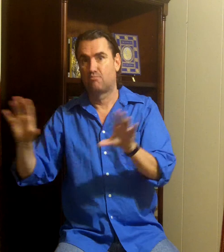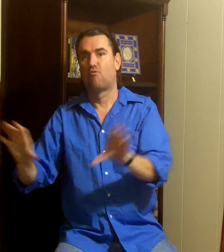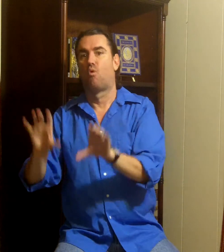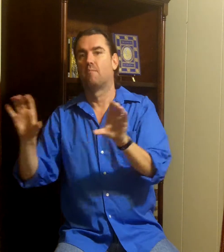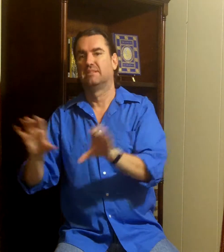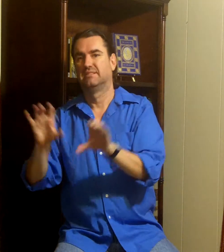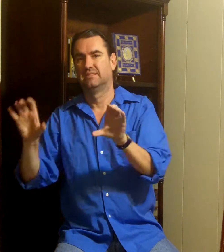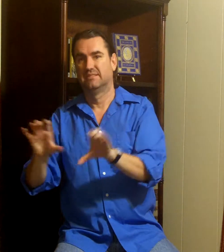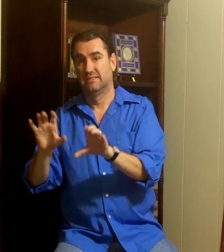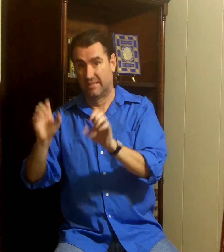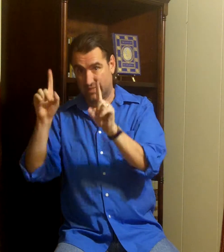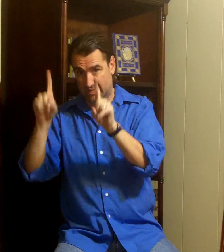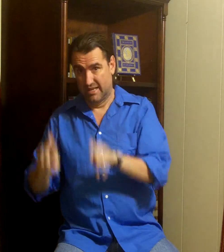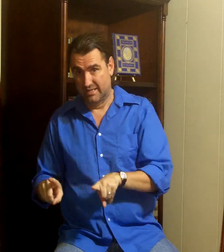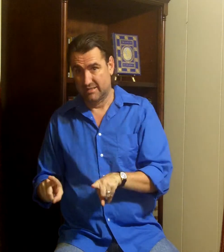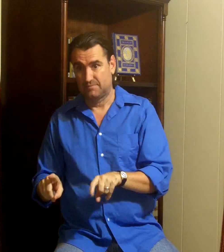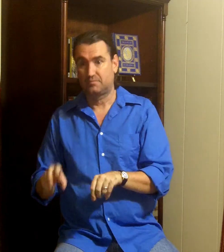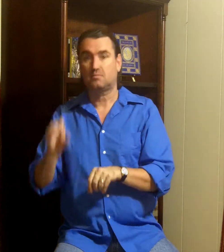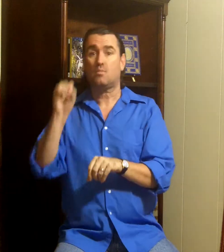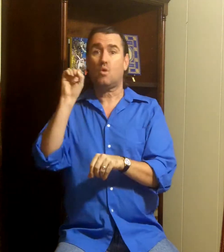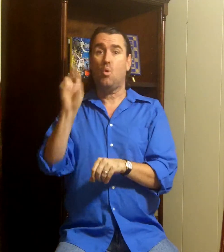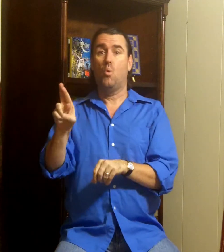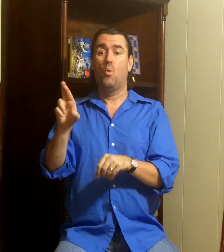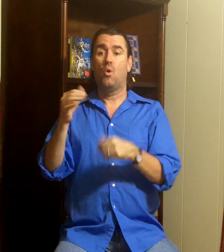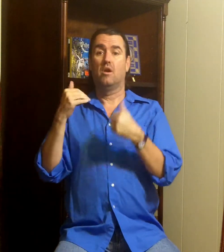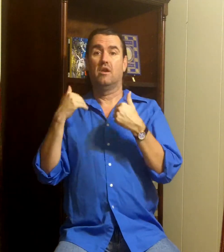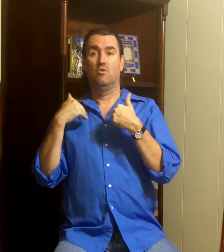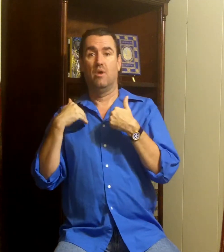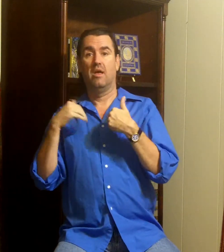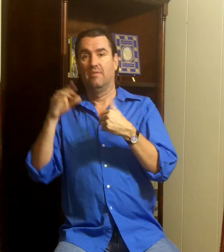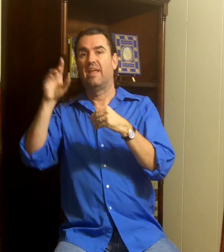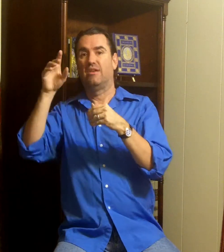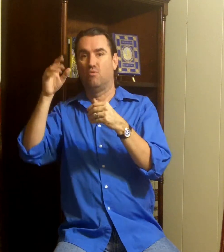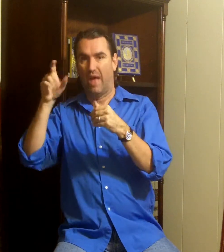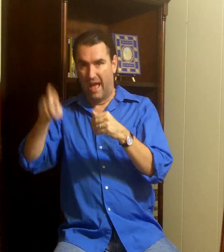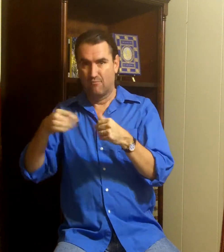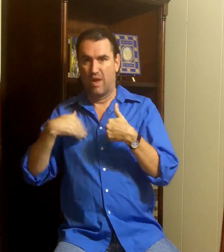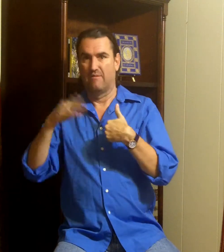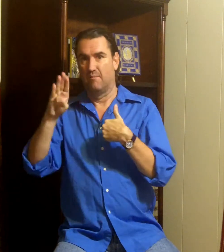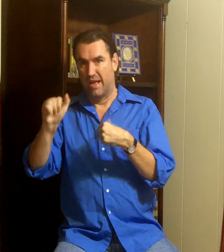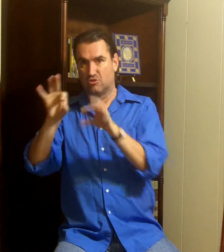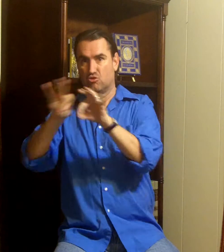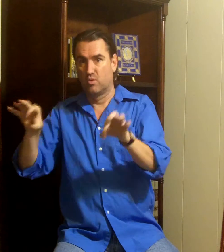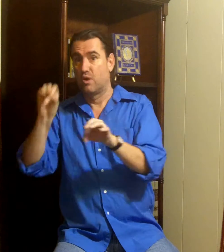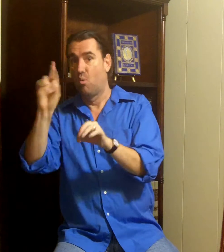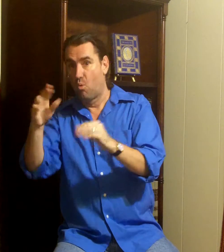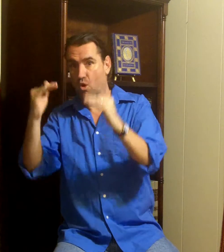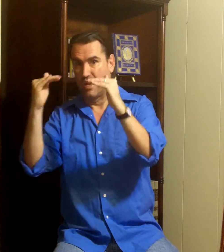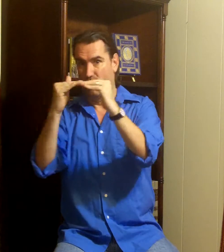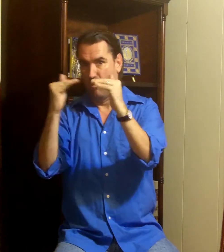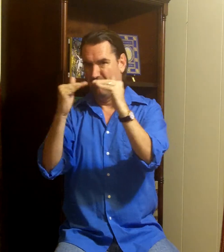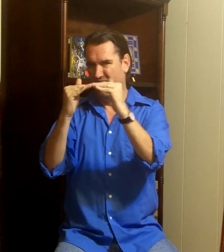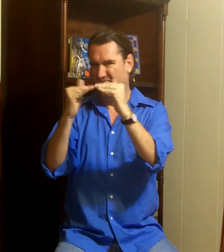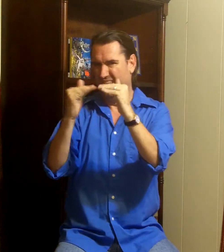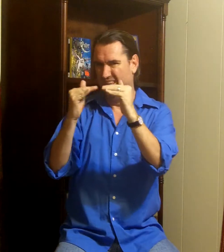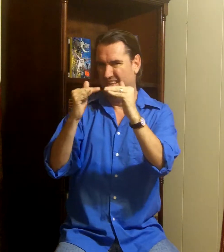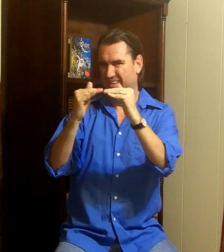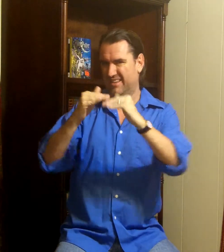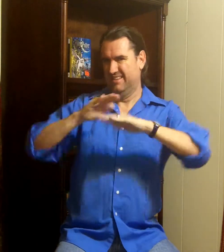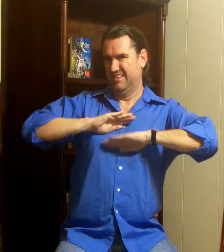educational equivalence, and that form is also online. And so if you want to try to get to be a certified